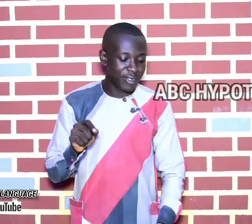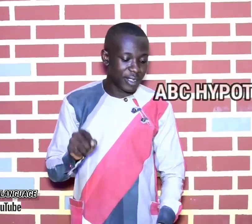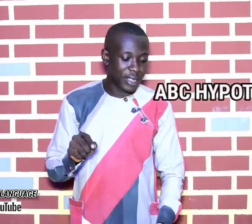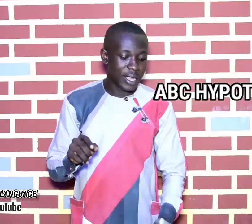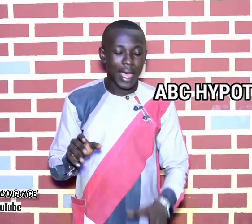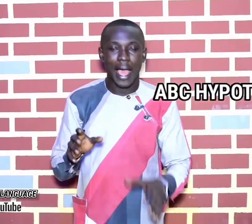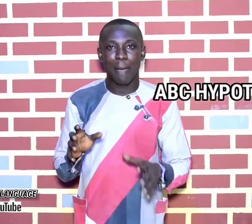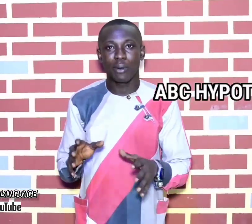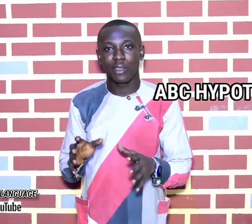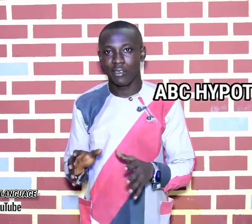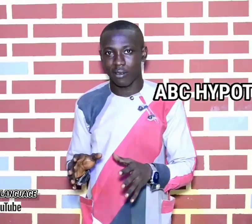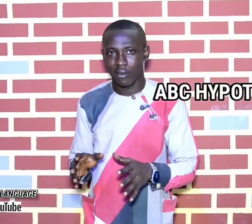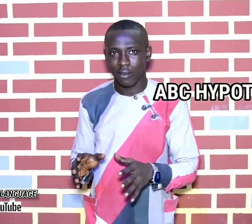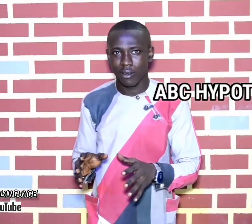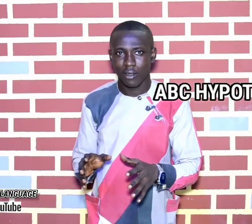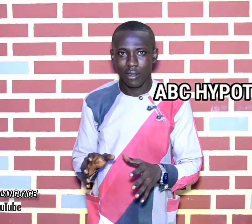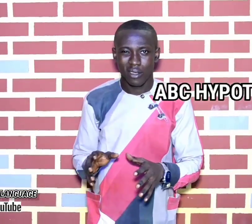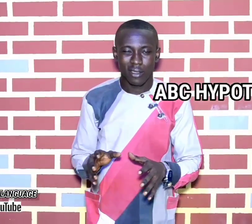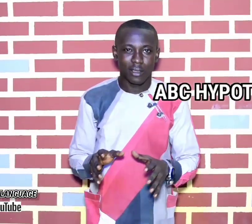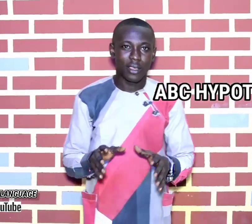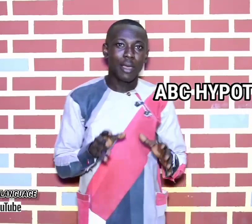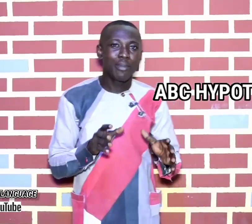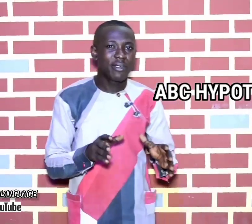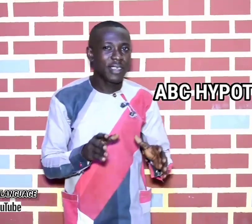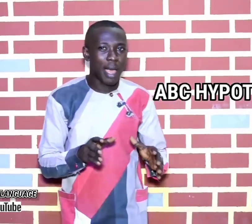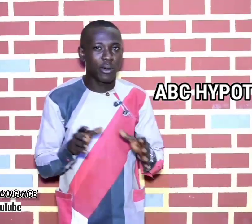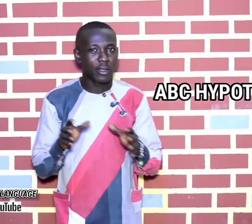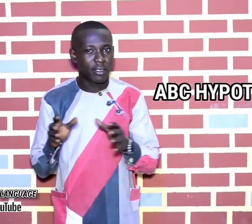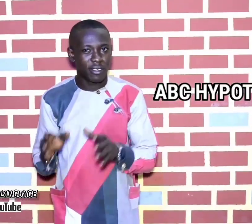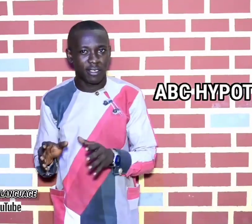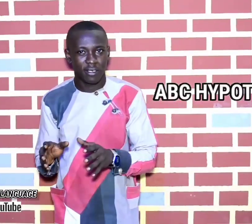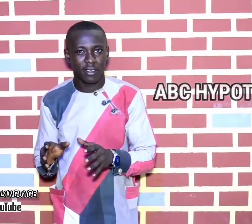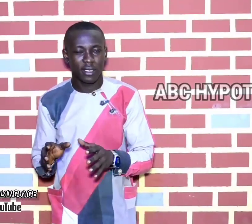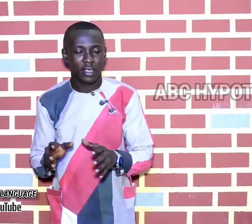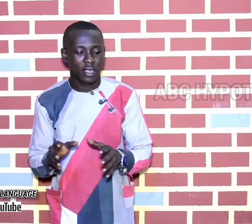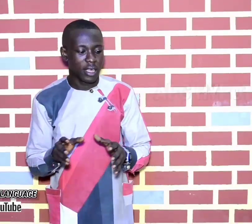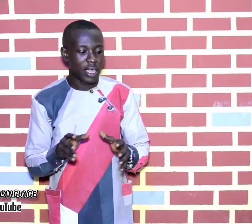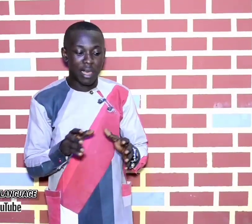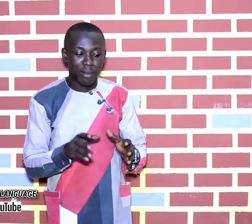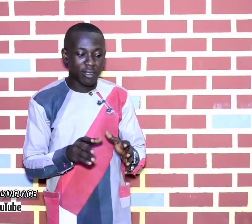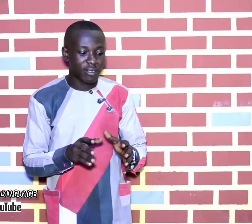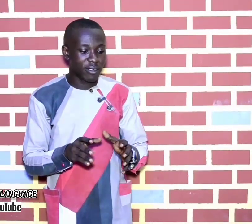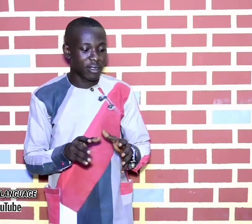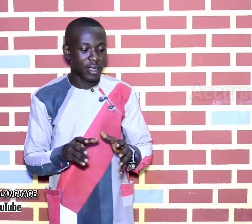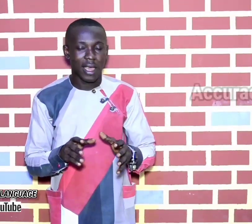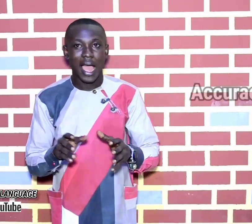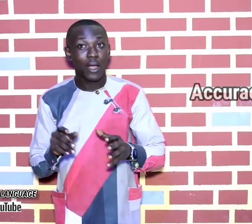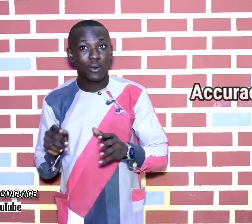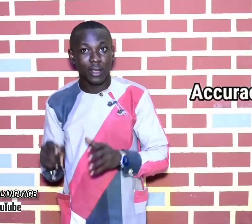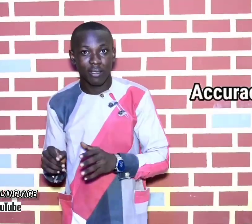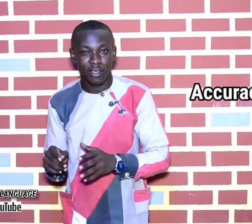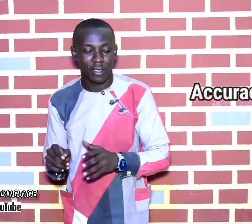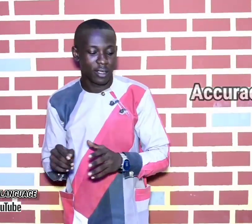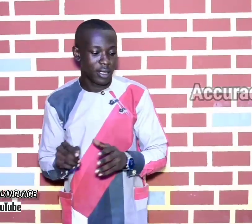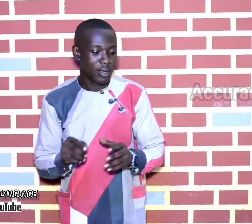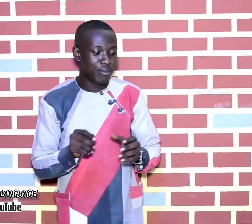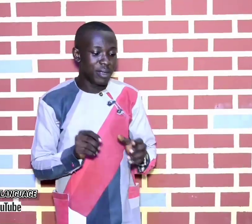ABC hypothesis. The ABC hypothesis is A means accuracy, B